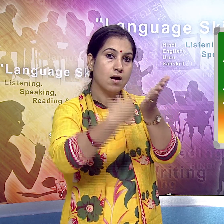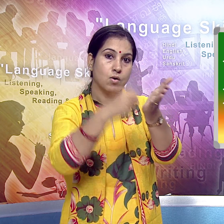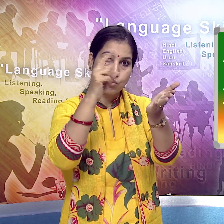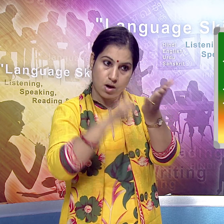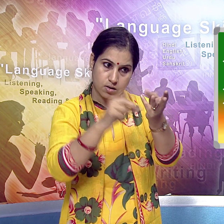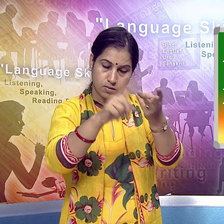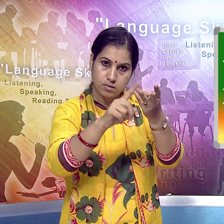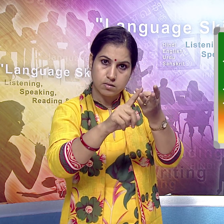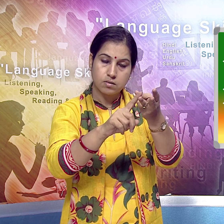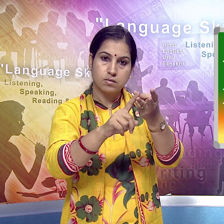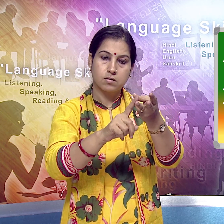and iodine.